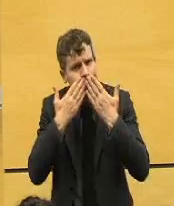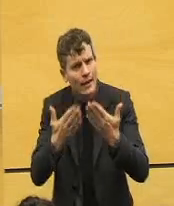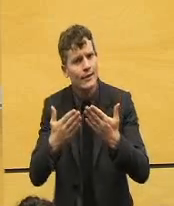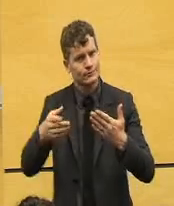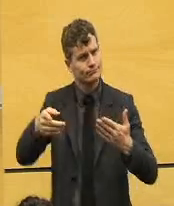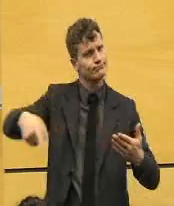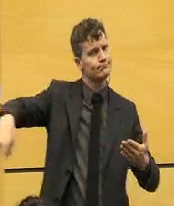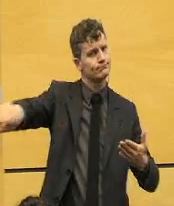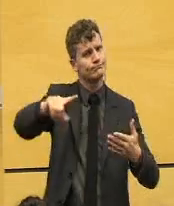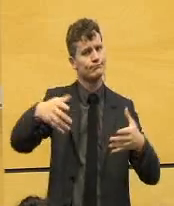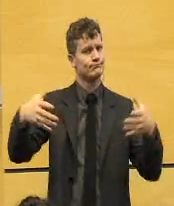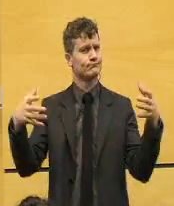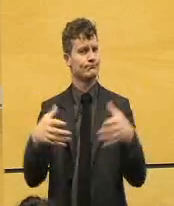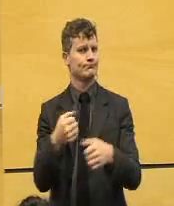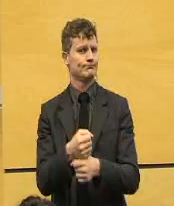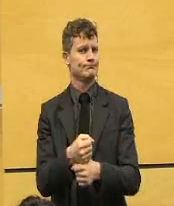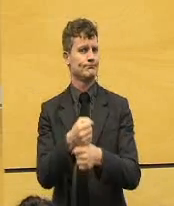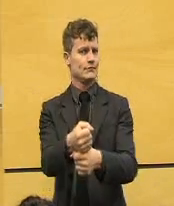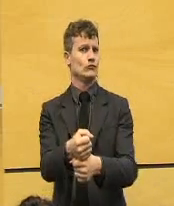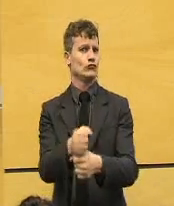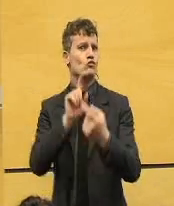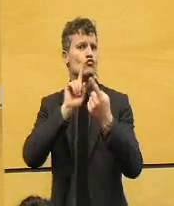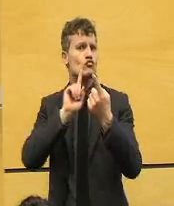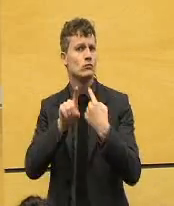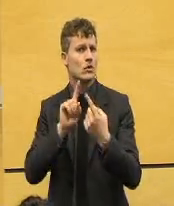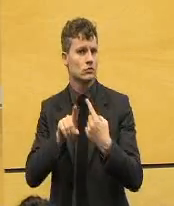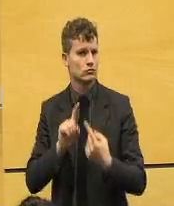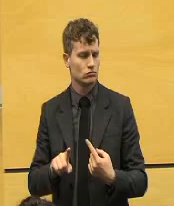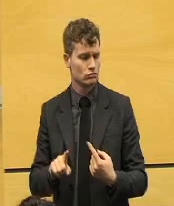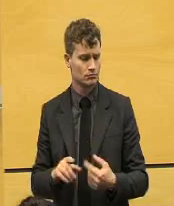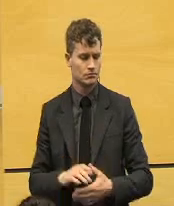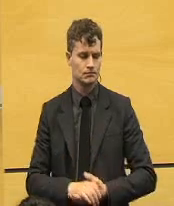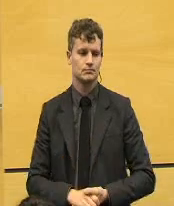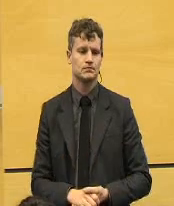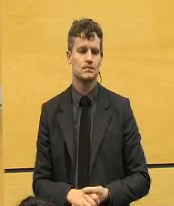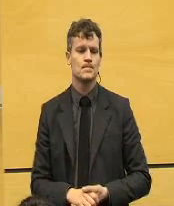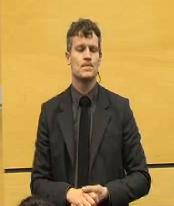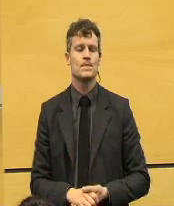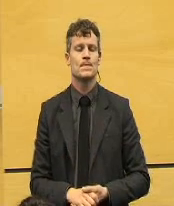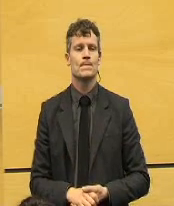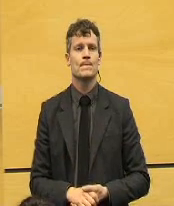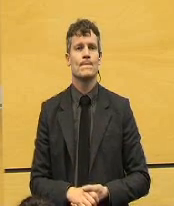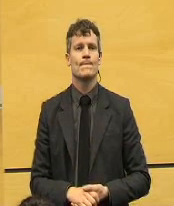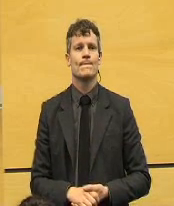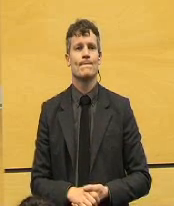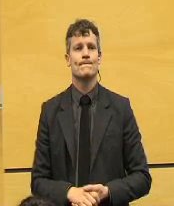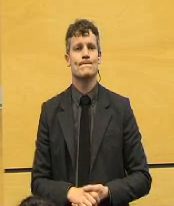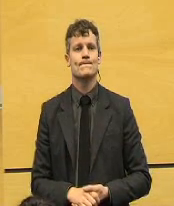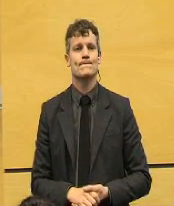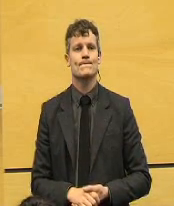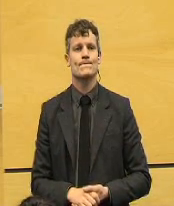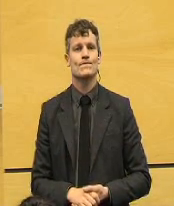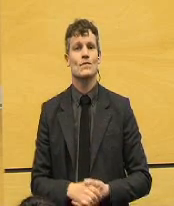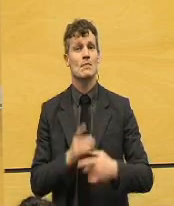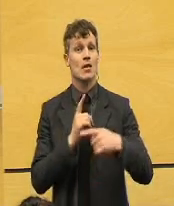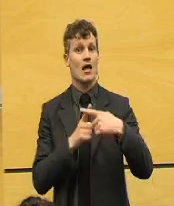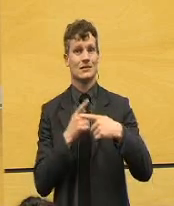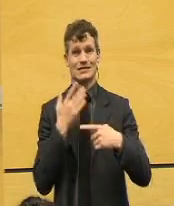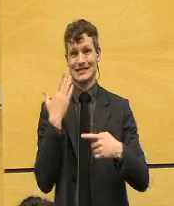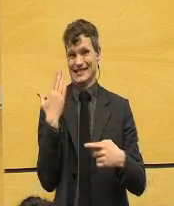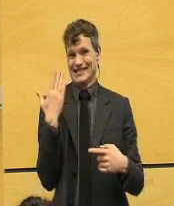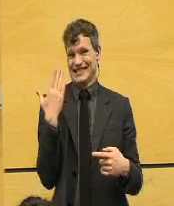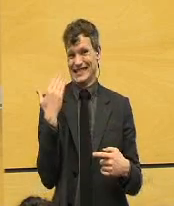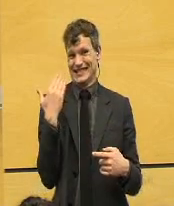delegation for your responses. And also, the last speaker, this